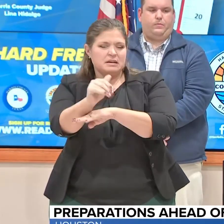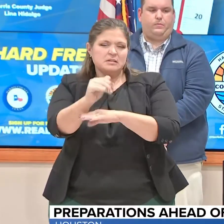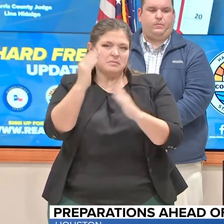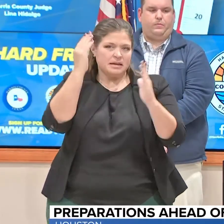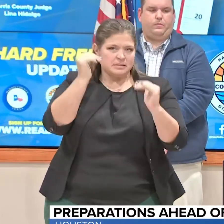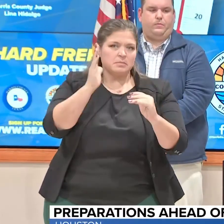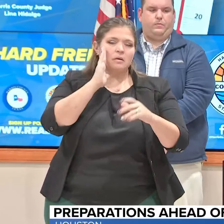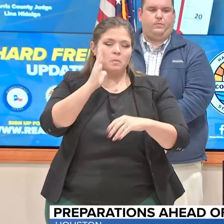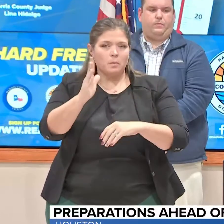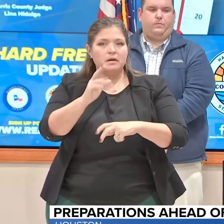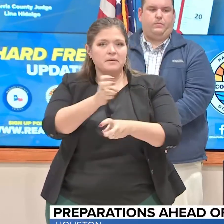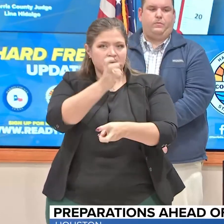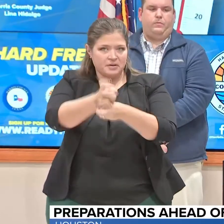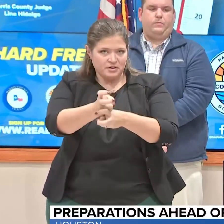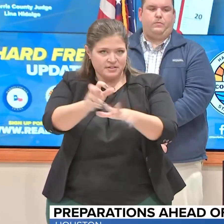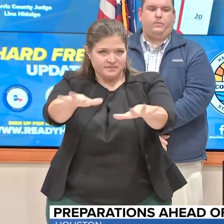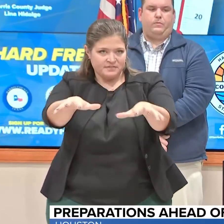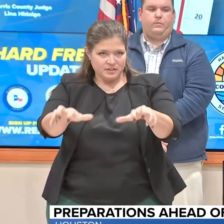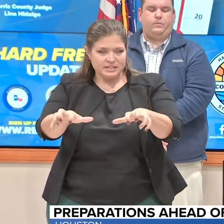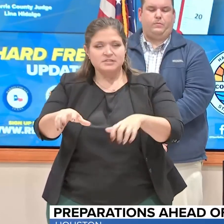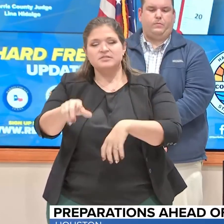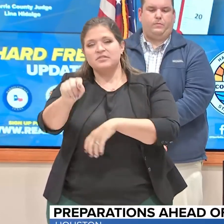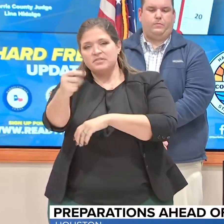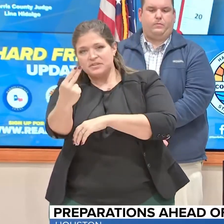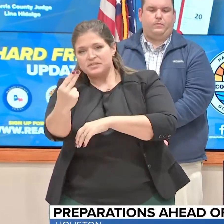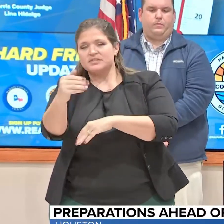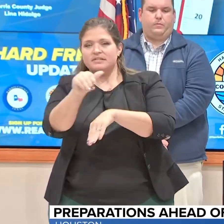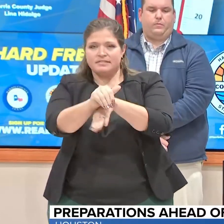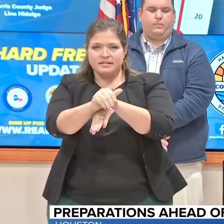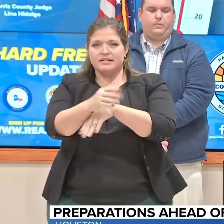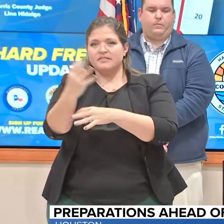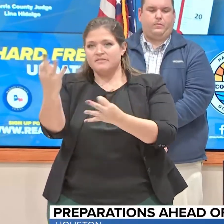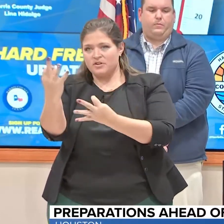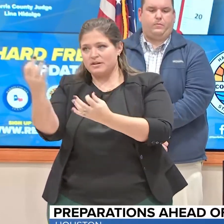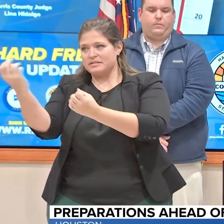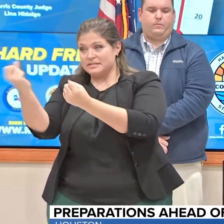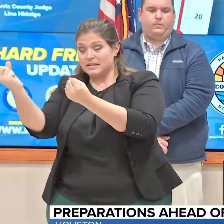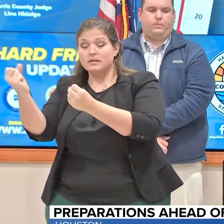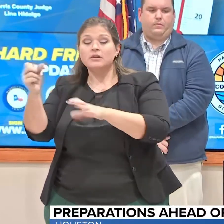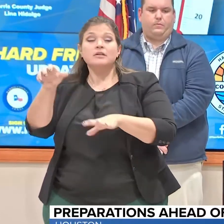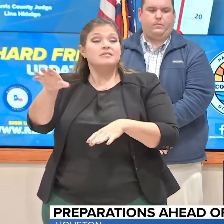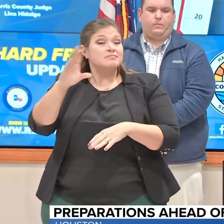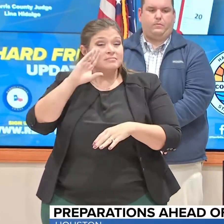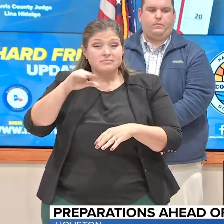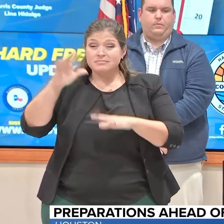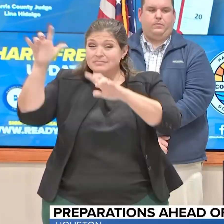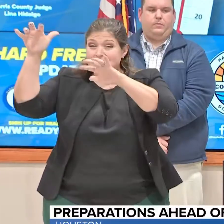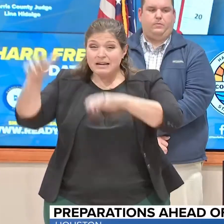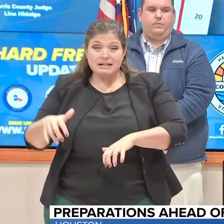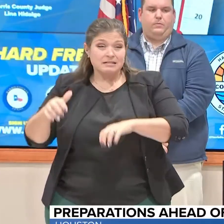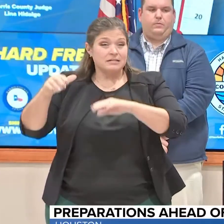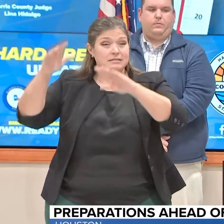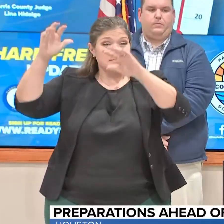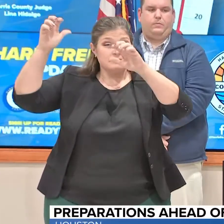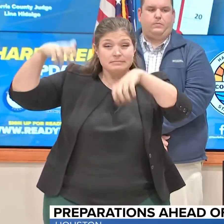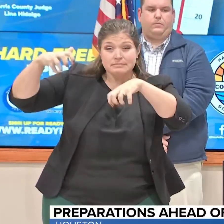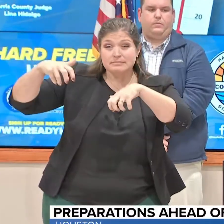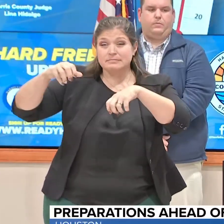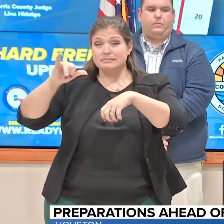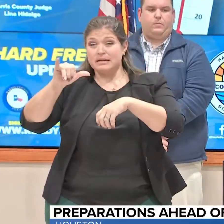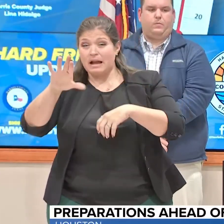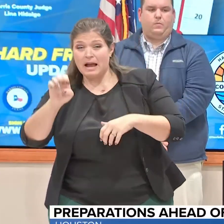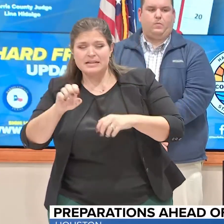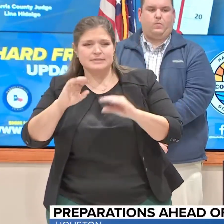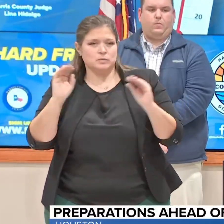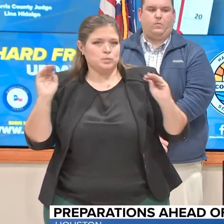Friday, Saturday. We're not expecting any precipitation, so we're not expecting any problems with our roadway in